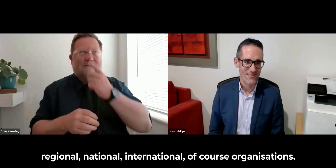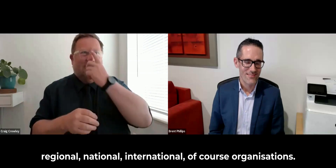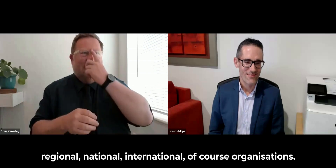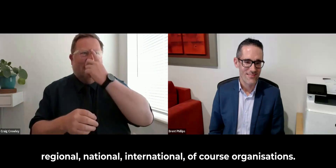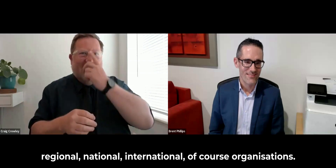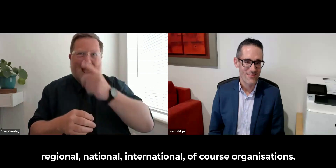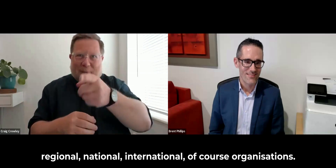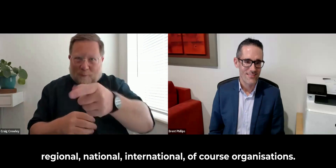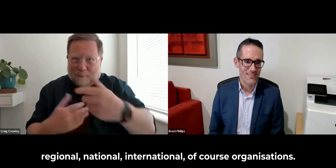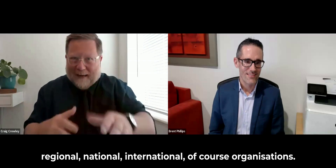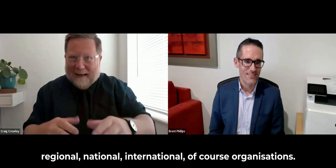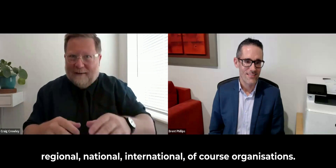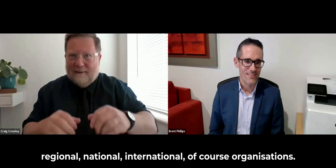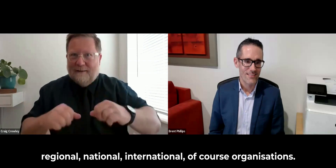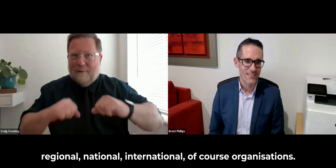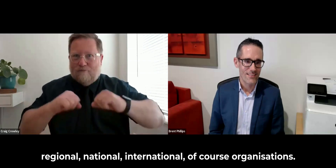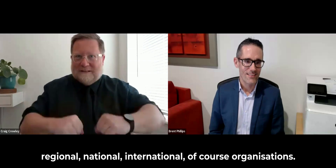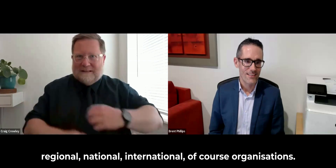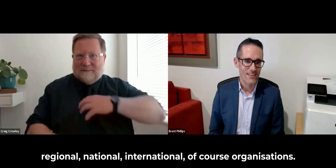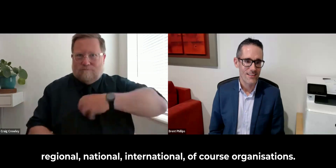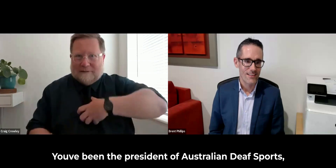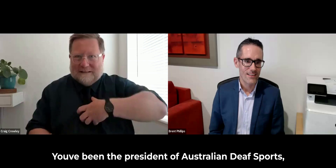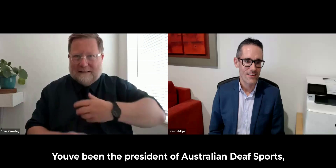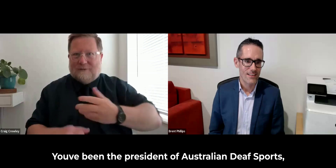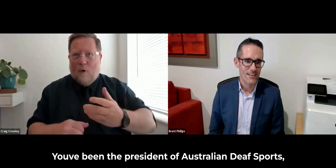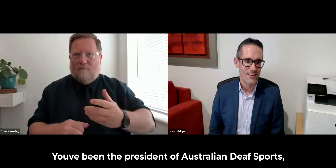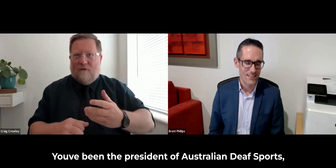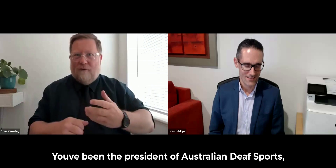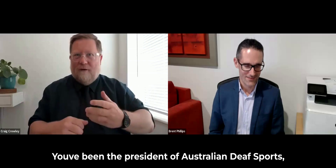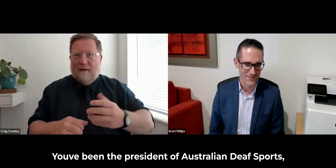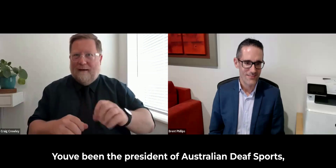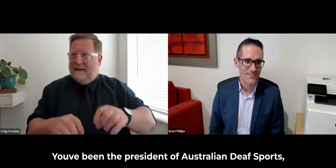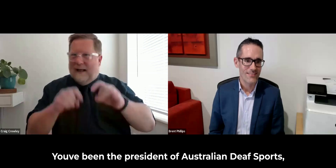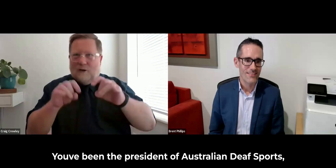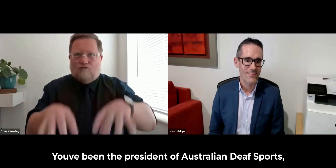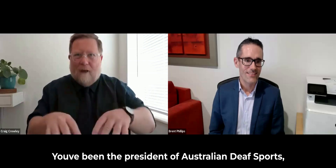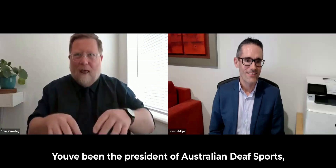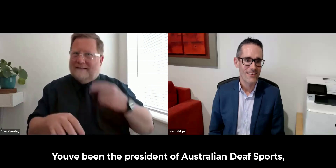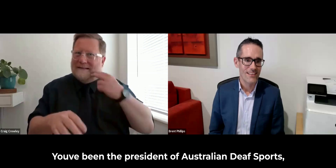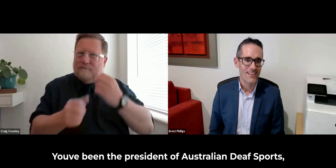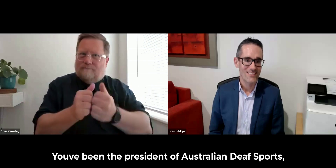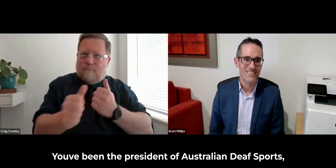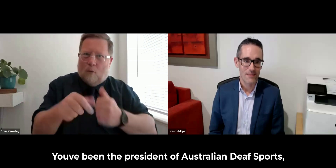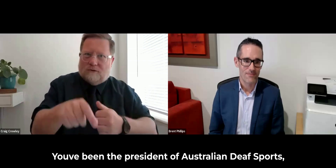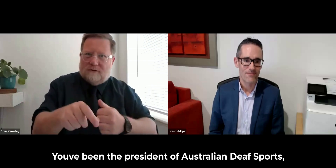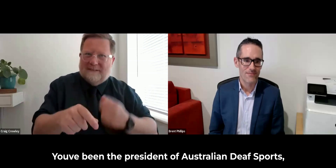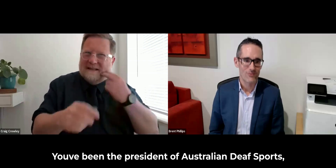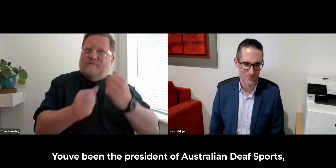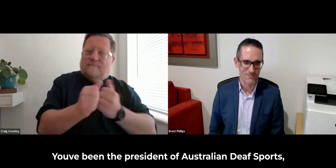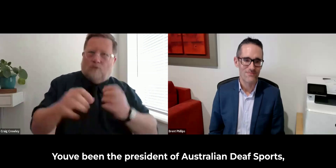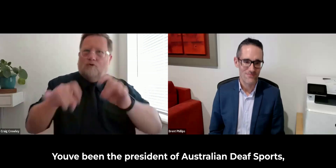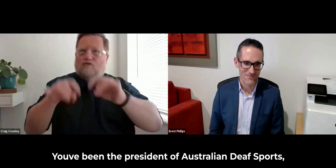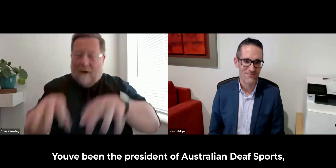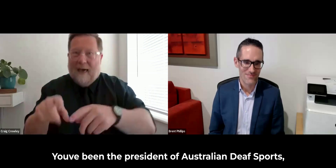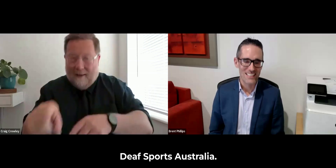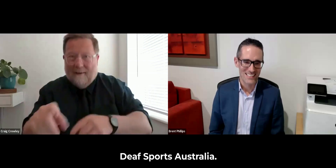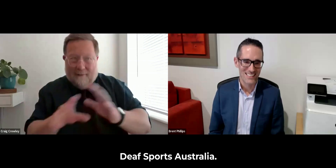course, organisations. You've been the president of Australian Deaf